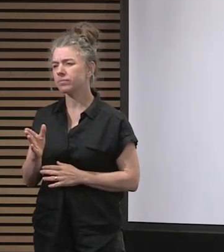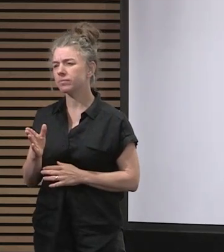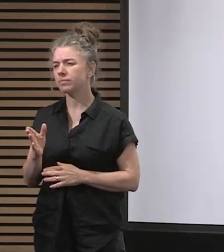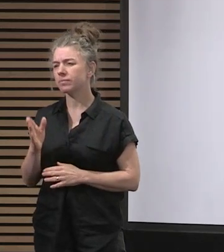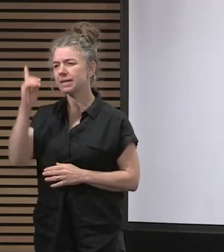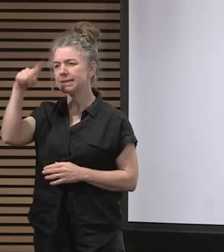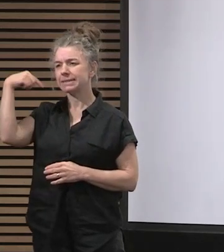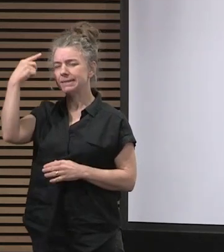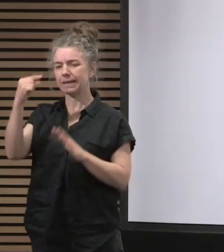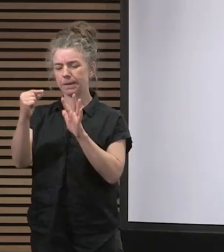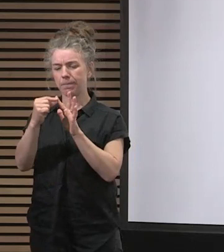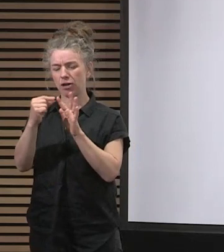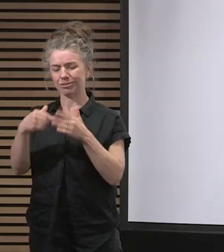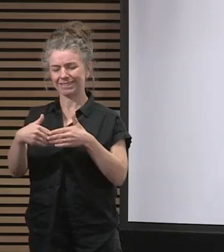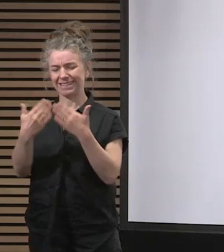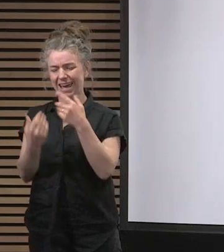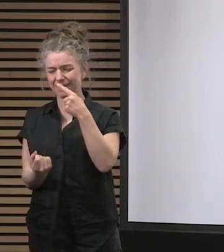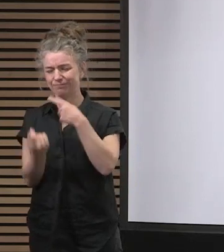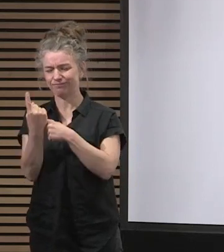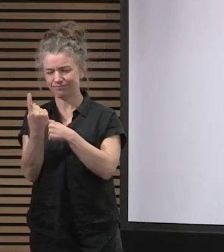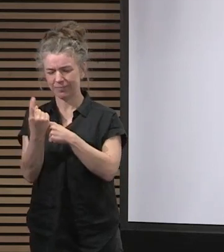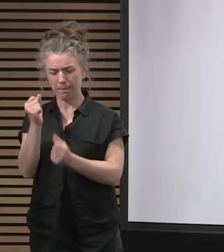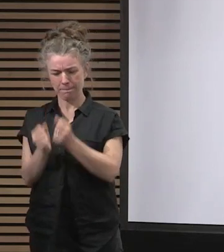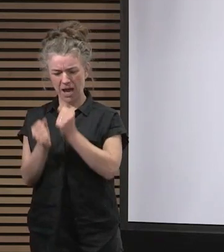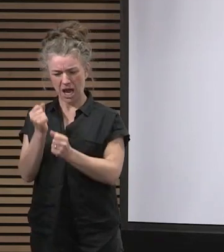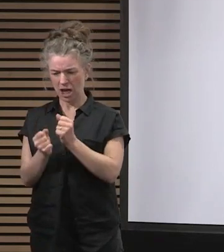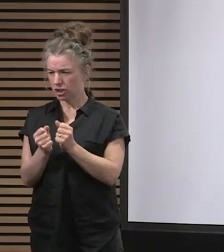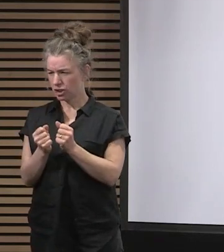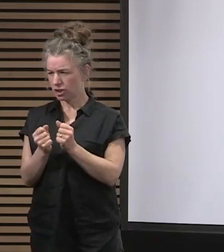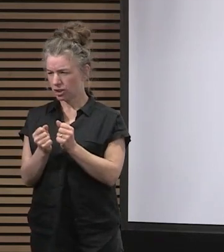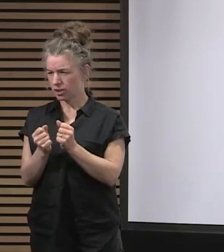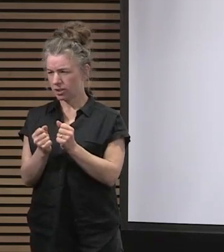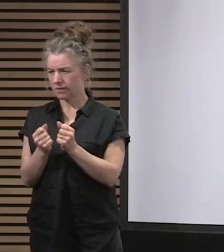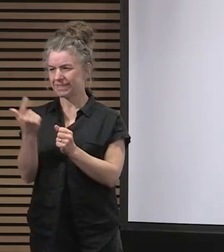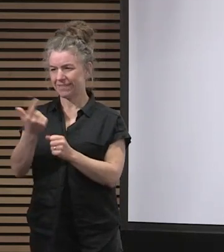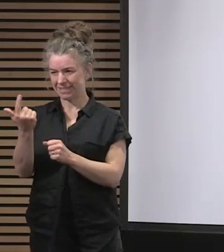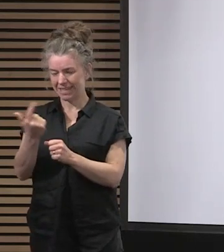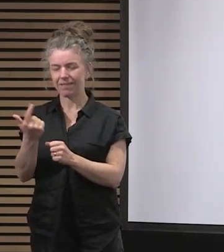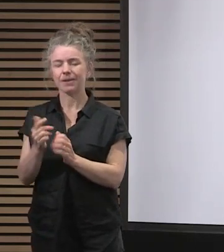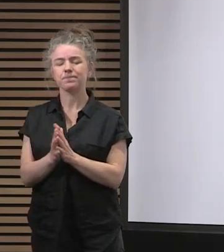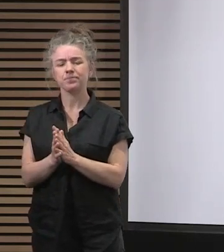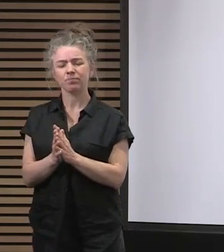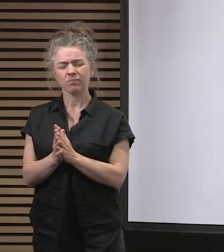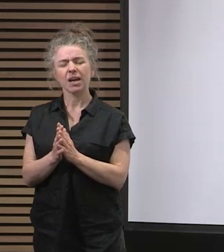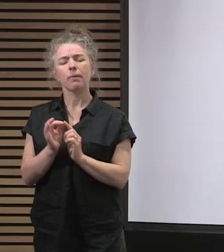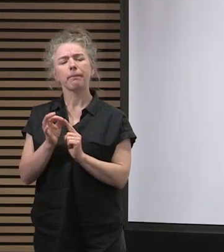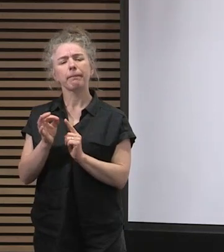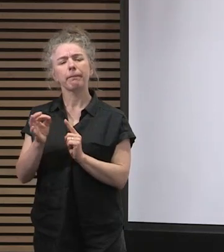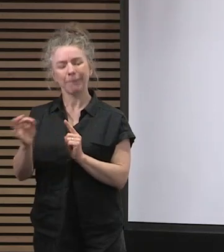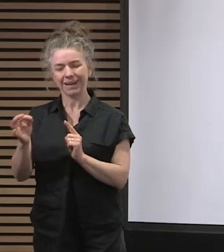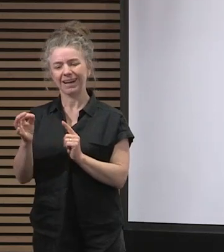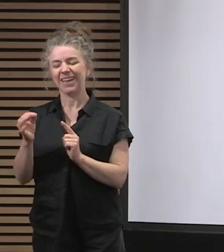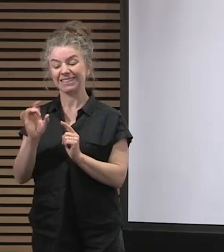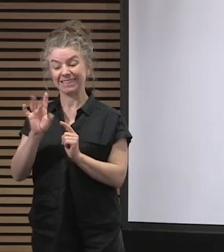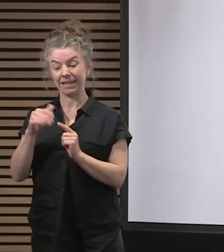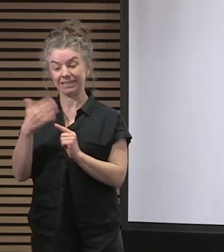Day event, which is obviously March 17th, was 10 days before the COVID-19 cases picked up there. How significant could that cluster